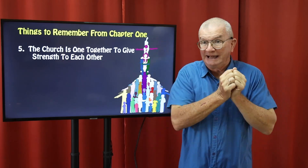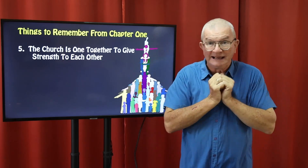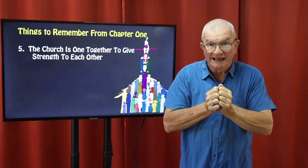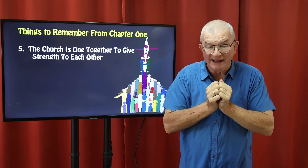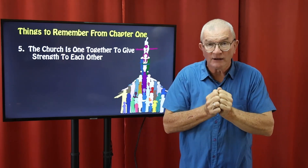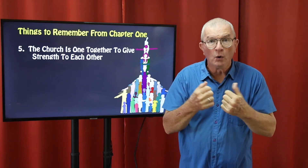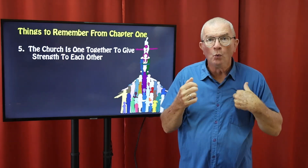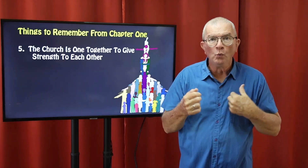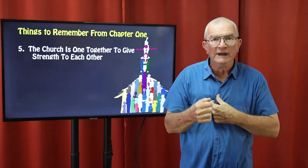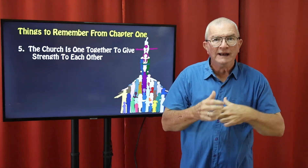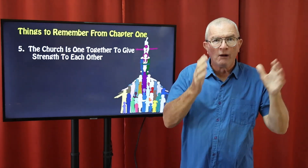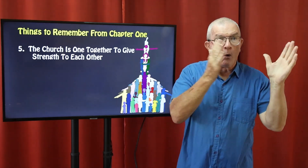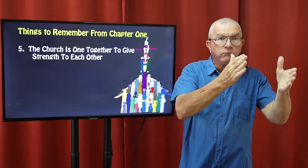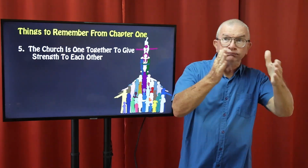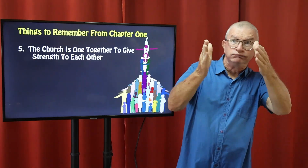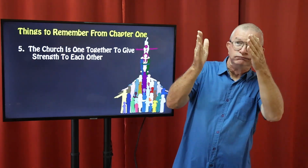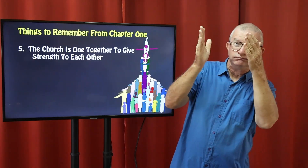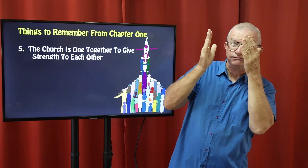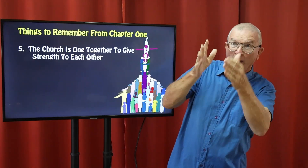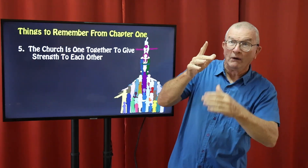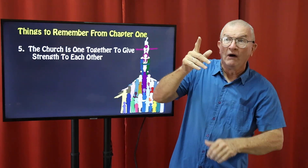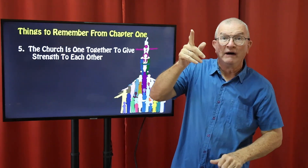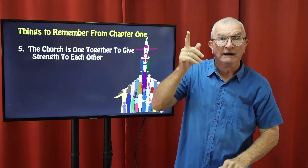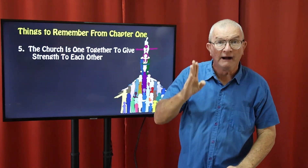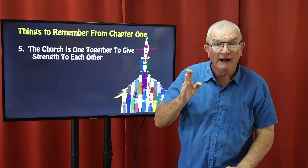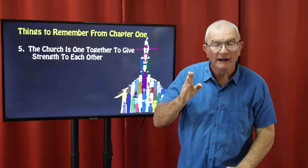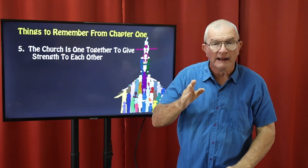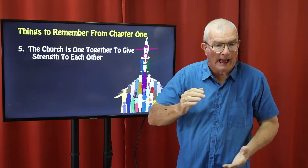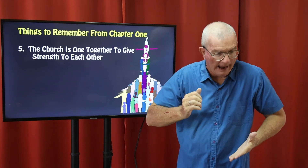as Christians, our focus is on God,